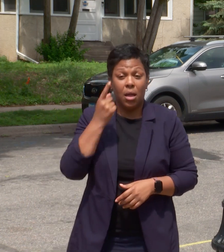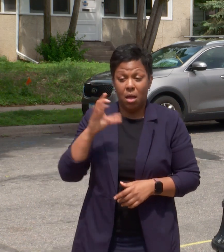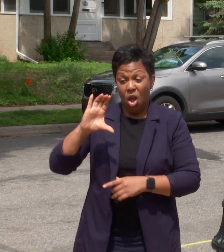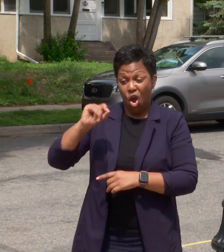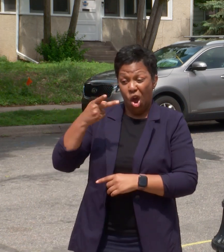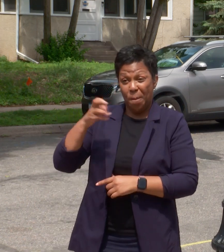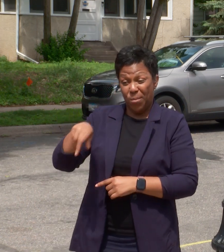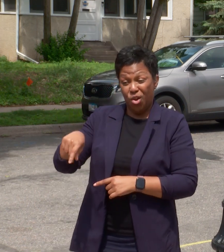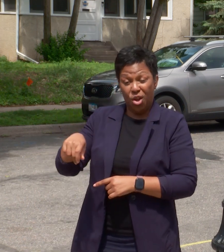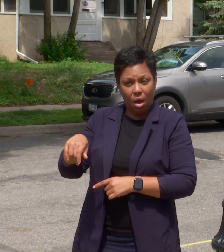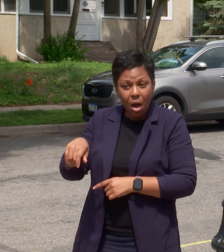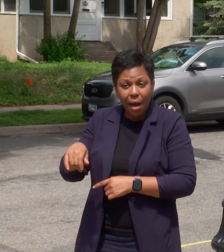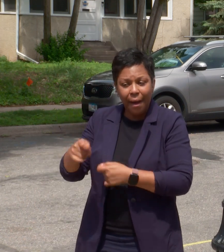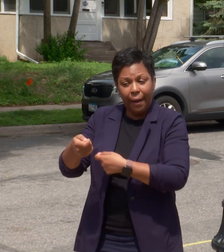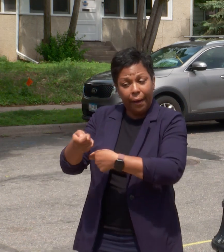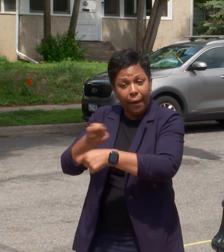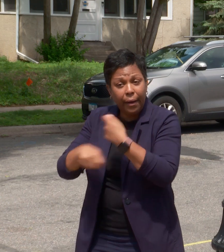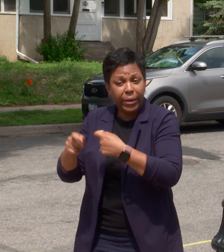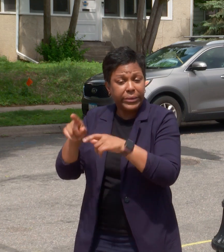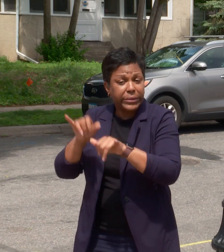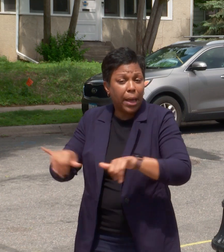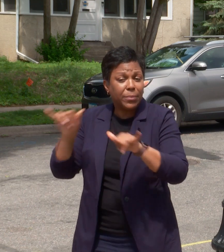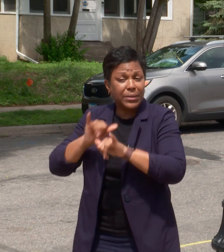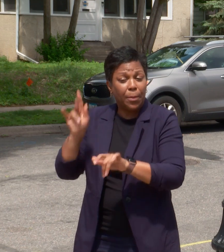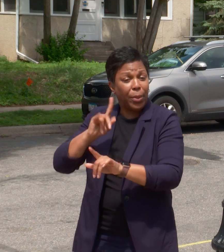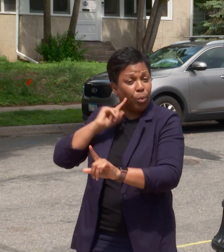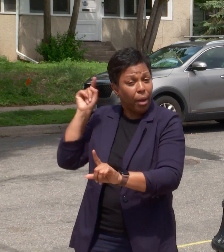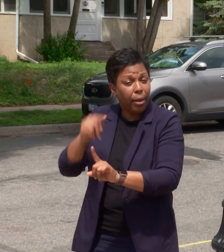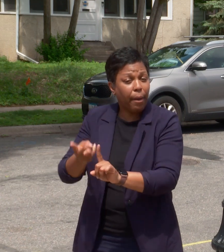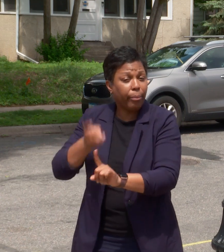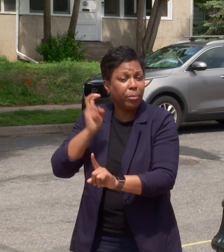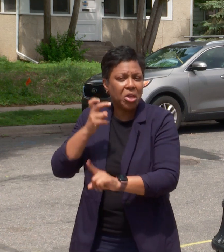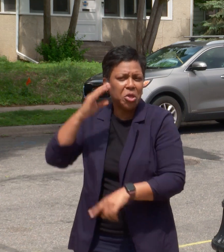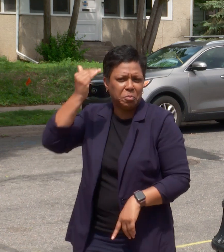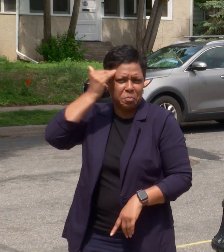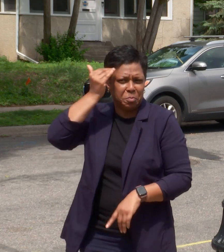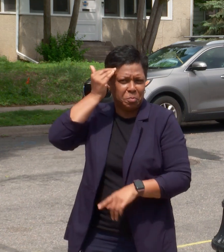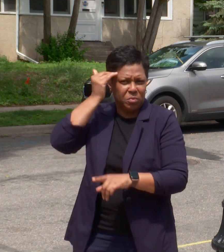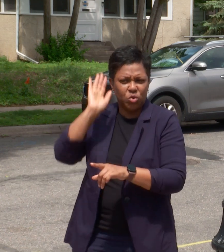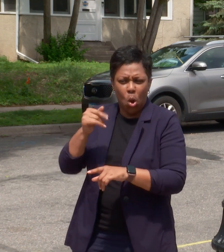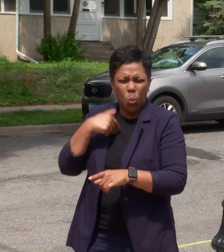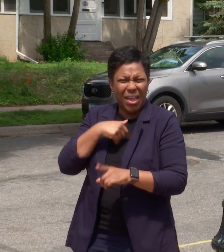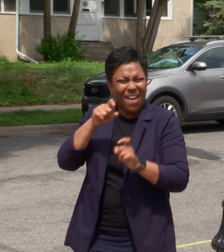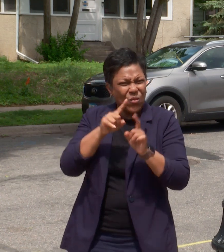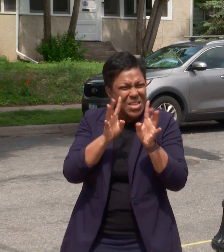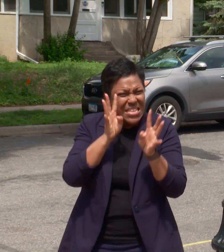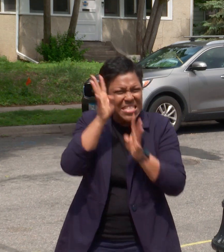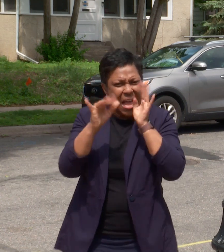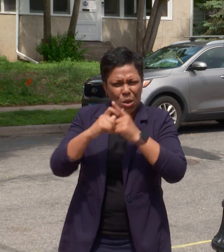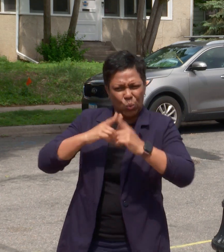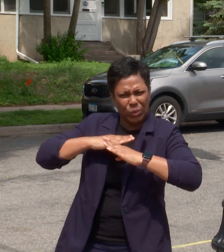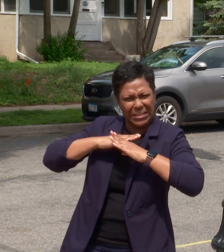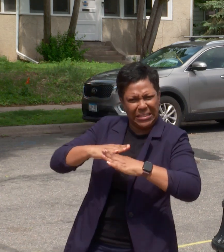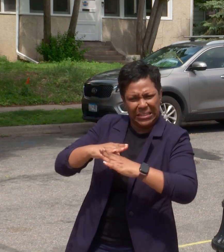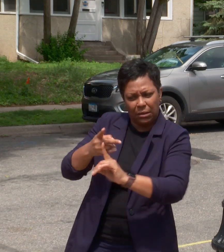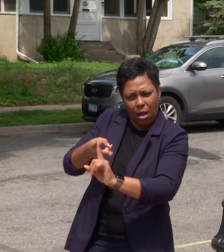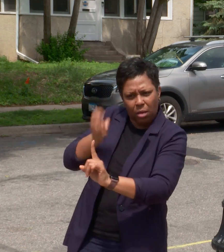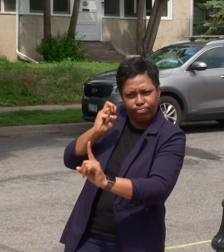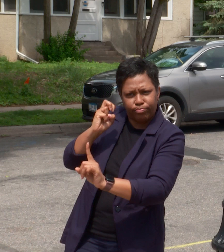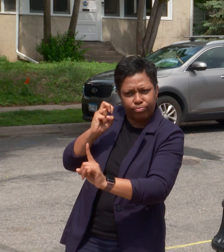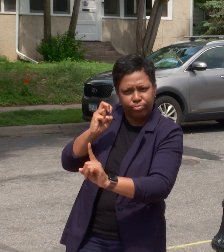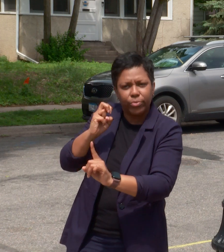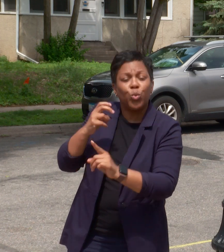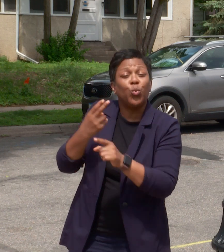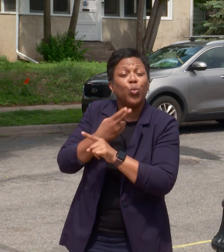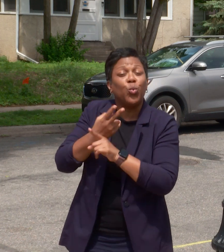at deterrence, long-term solutions. The mayor mentioned using aluminum wire. That's a strategy we've been using more and more. We've also looked